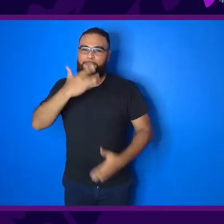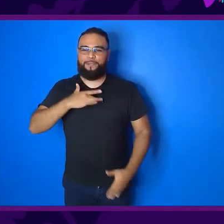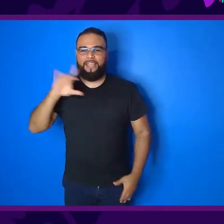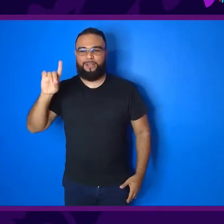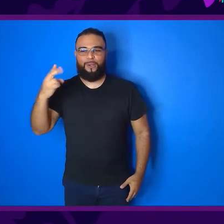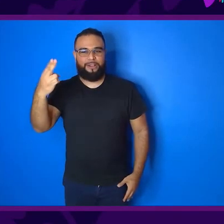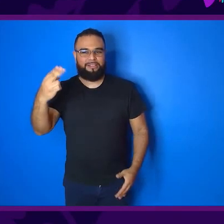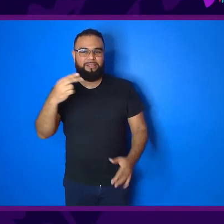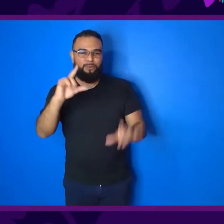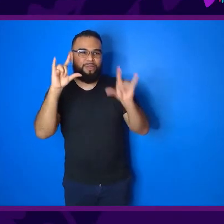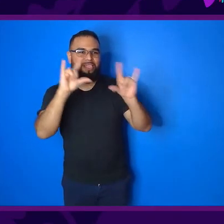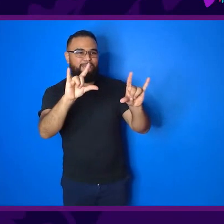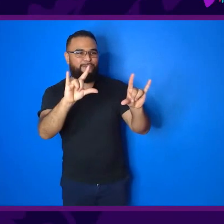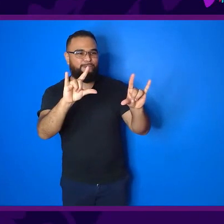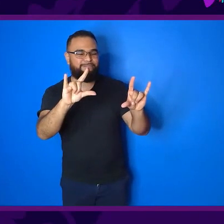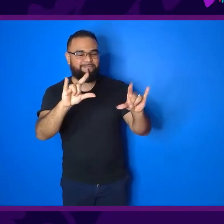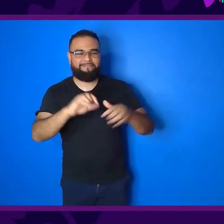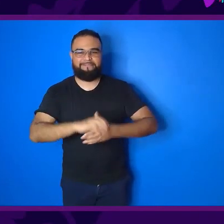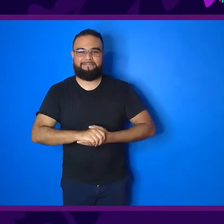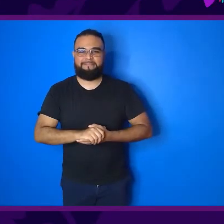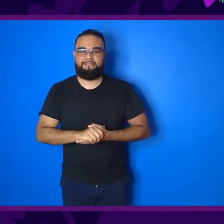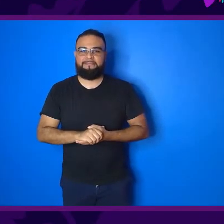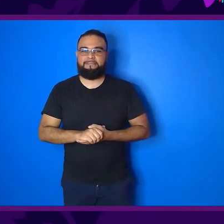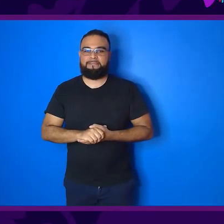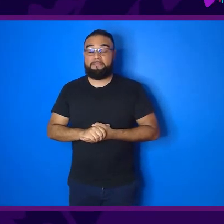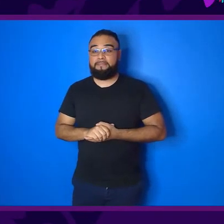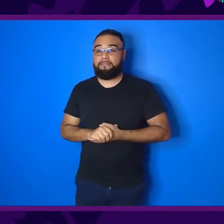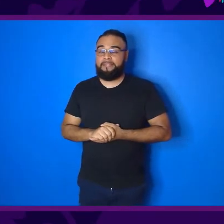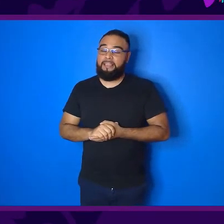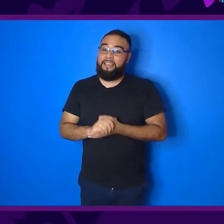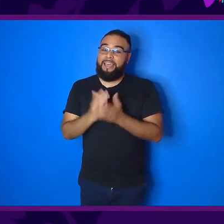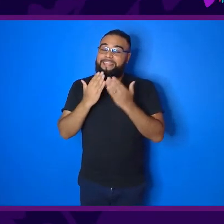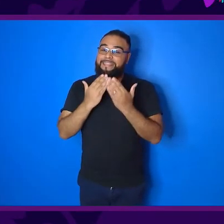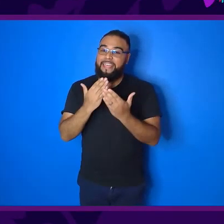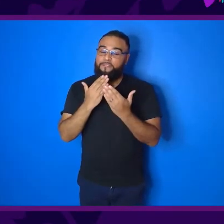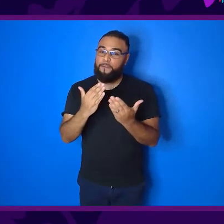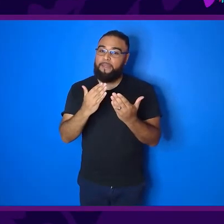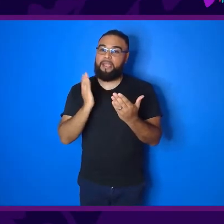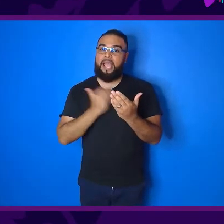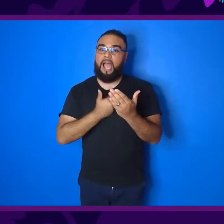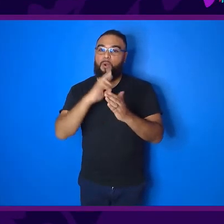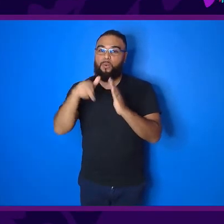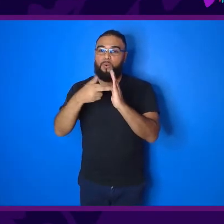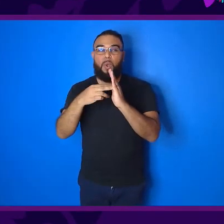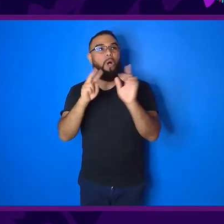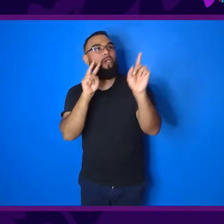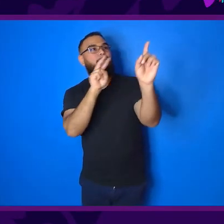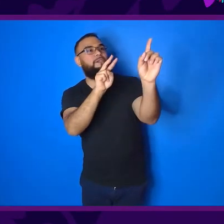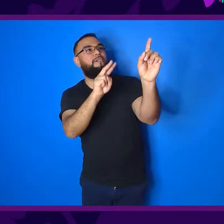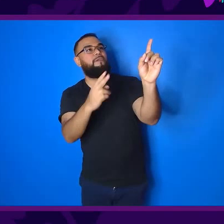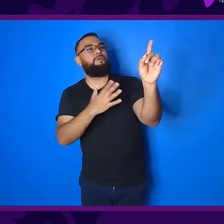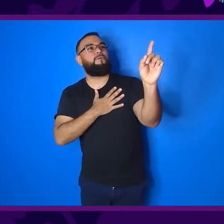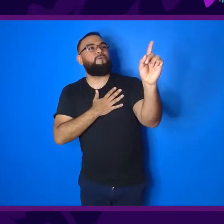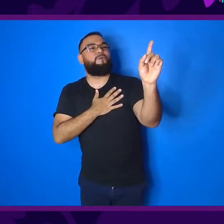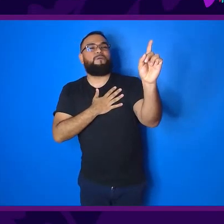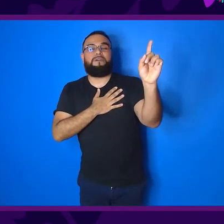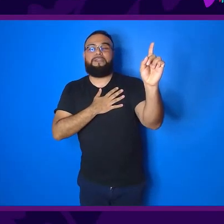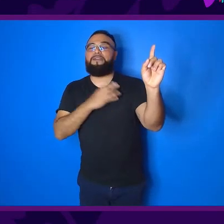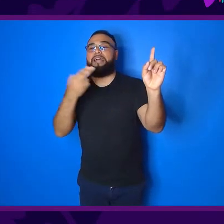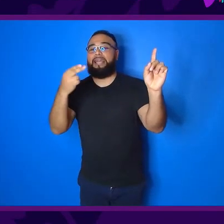Godspeed. Thank you for being our role model. You're my role model. You're one of my heroes. Thank you so much. Everything that you've